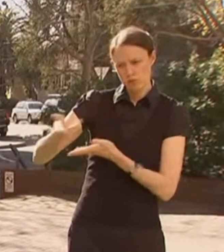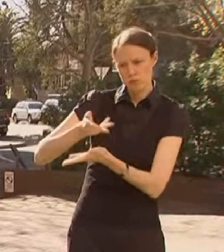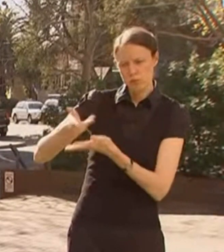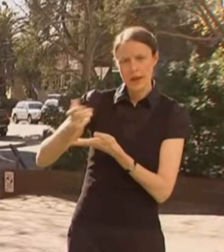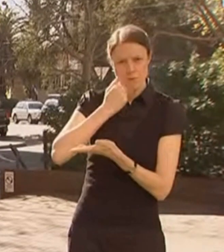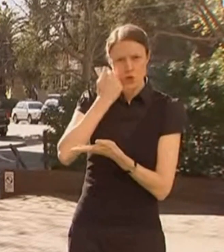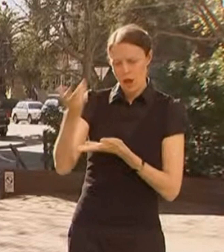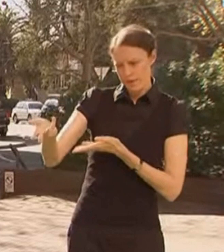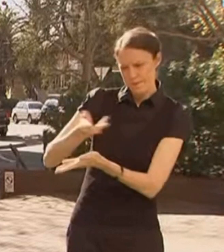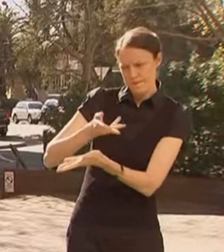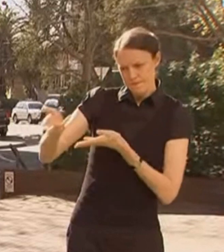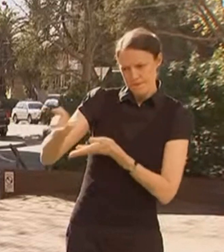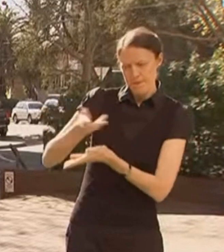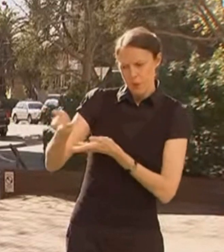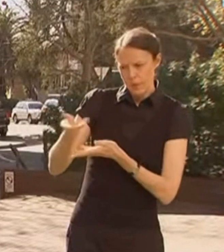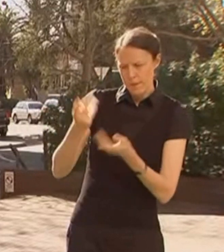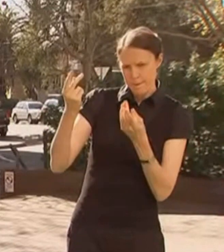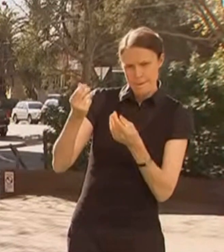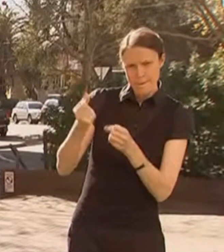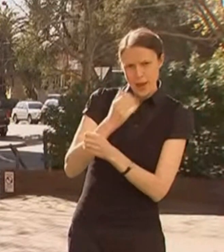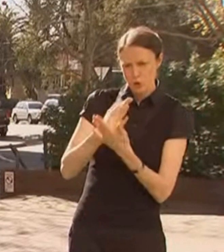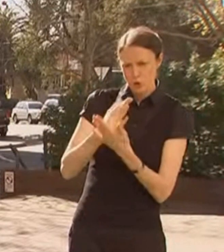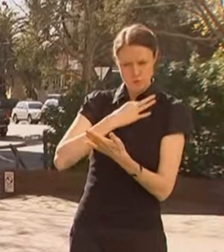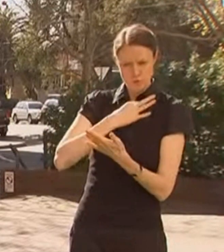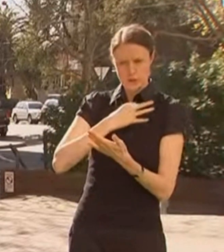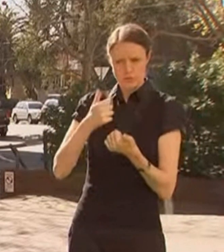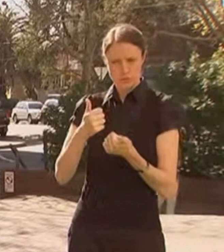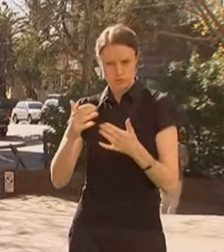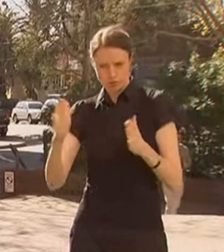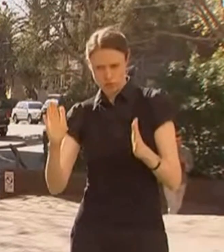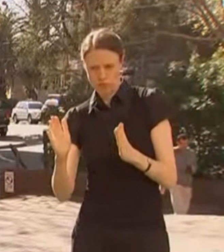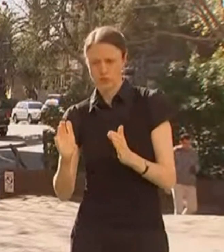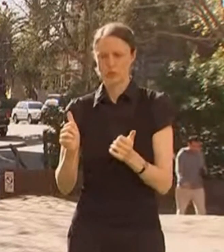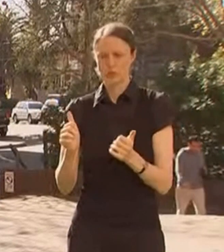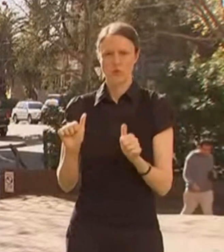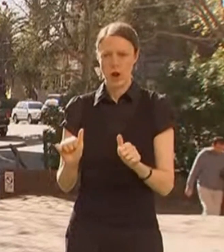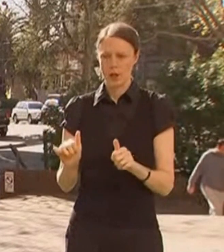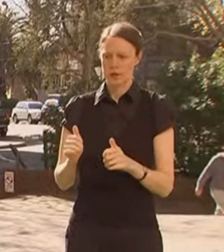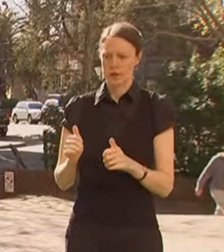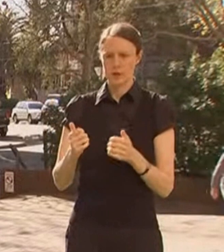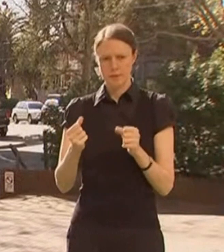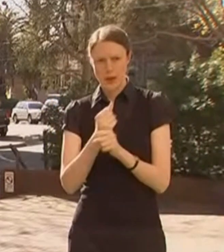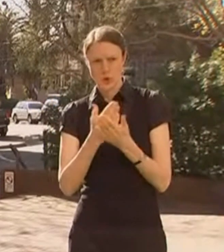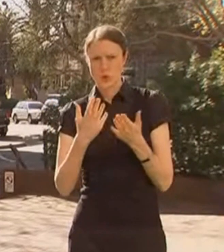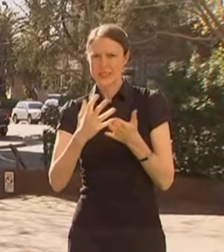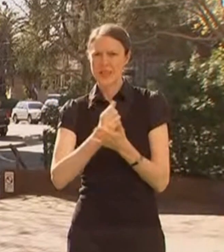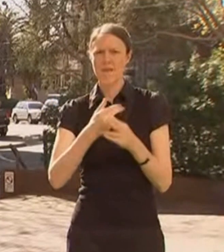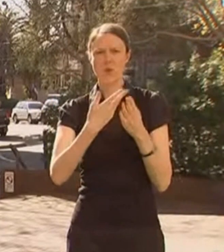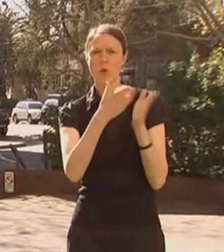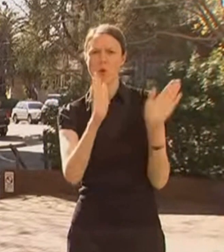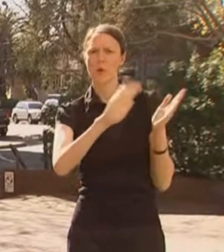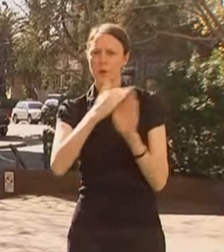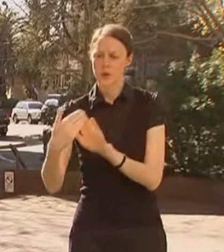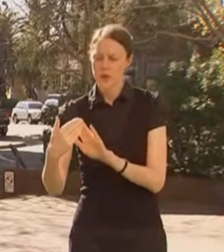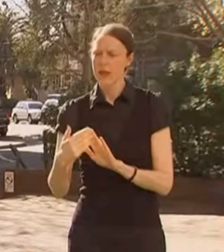certain documentation to ensure that the protest is lawful, which did occur. Like with any protest,